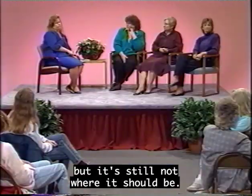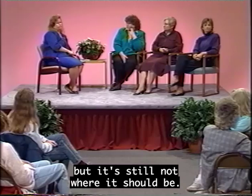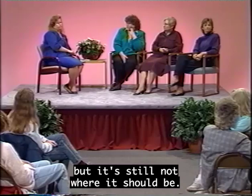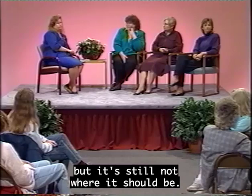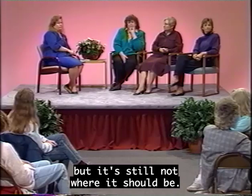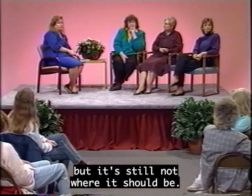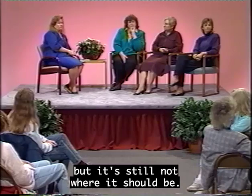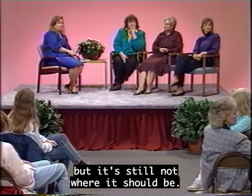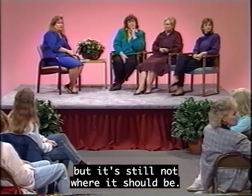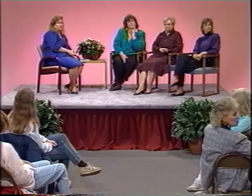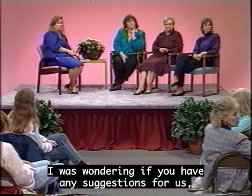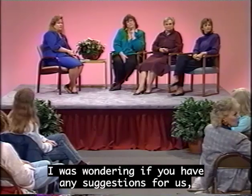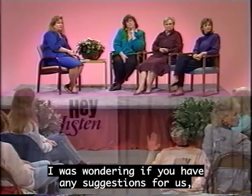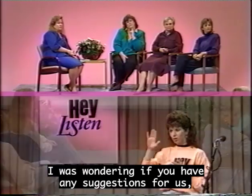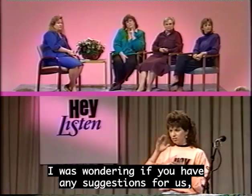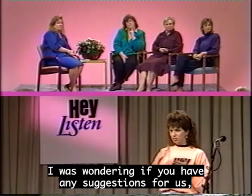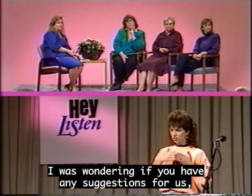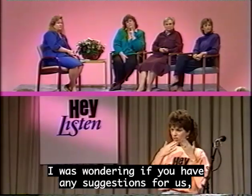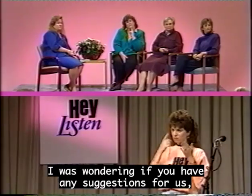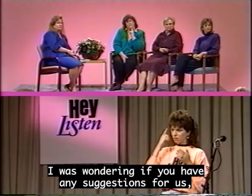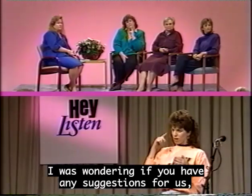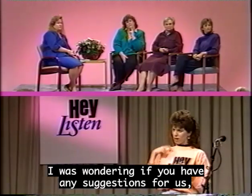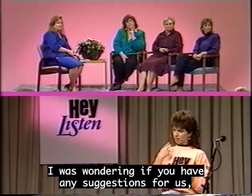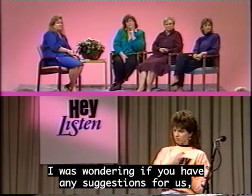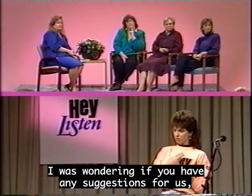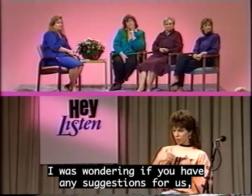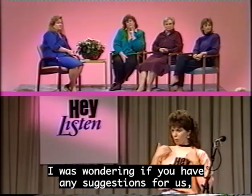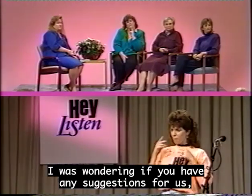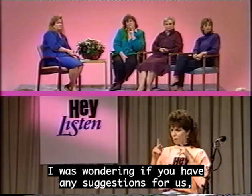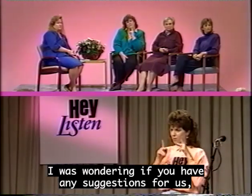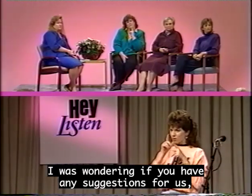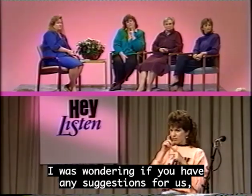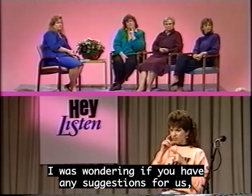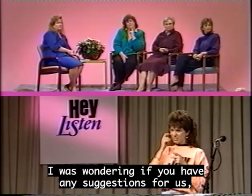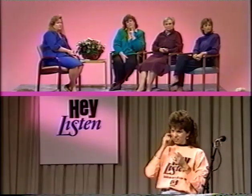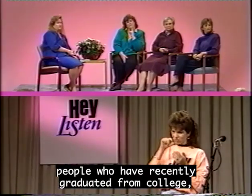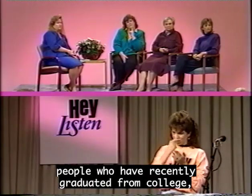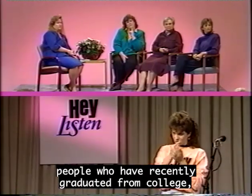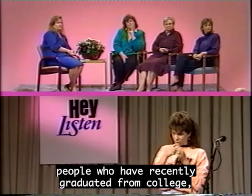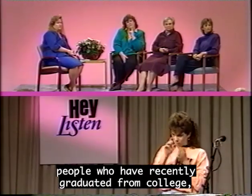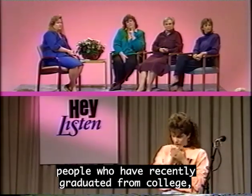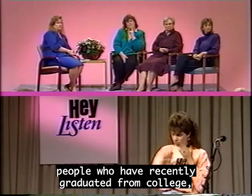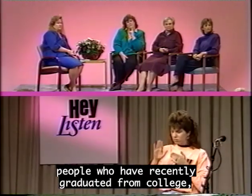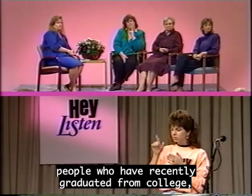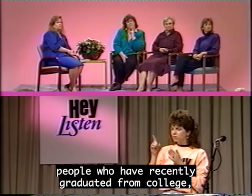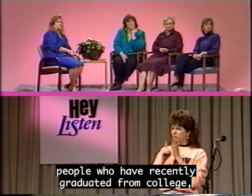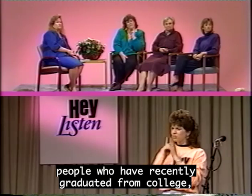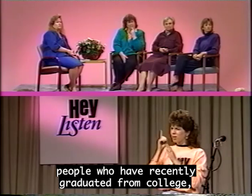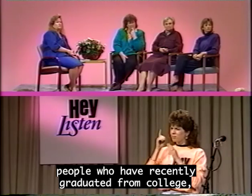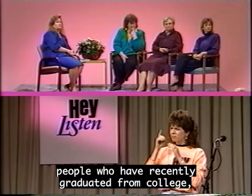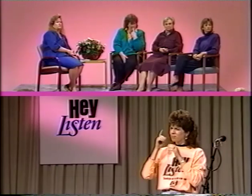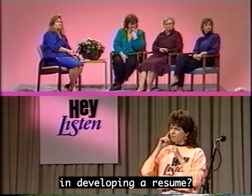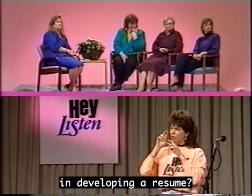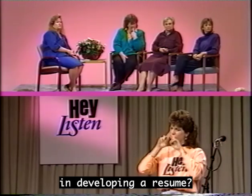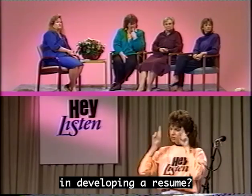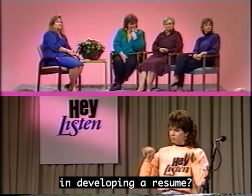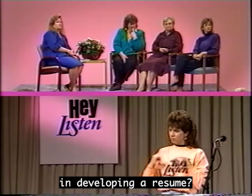not where it should be. I was wondering if you have any suggestions for us, people who have recently graduated from college. In developing